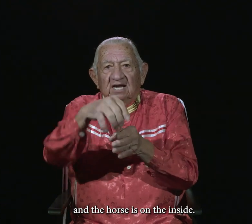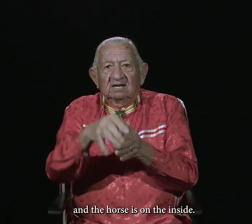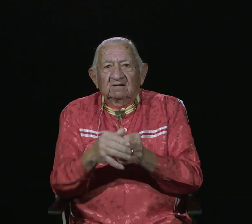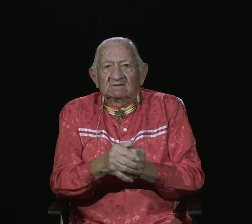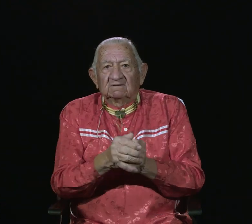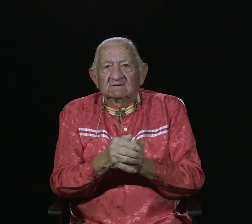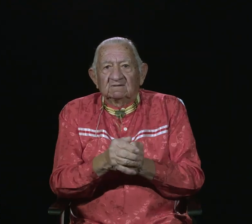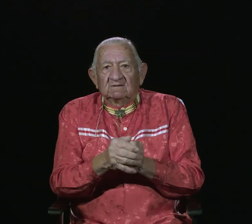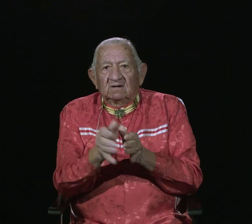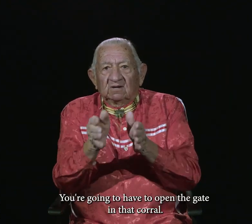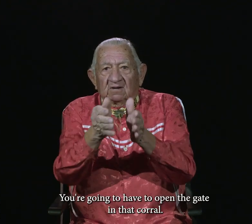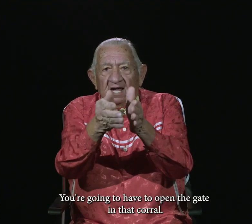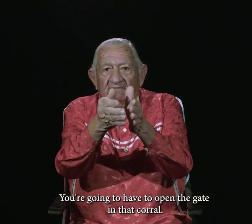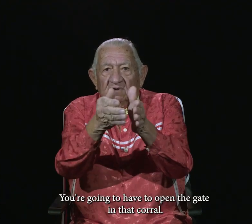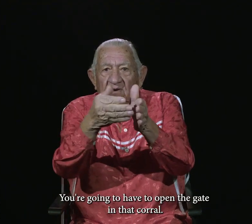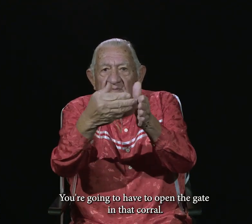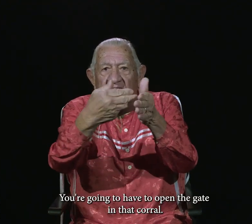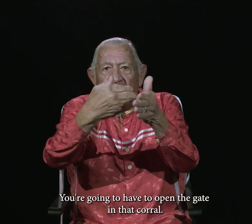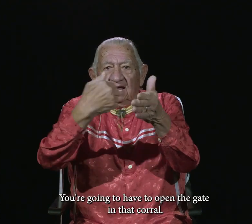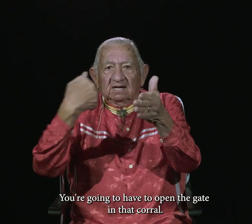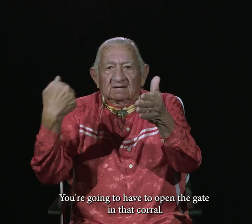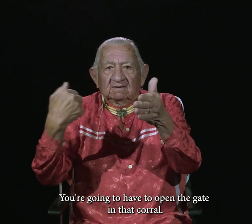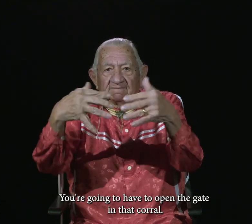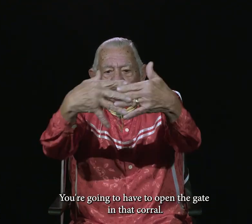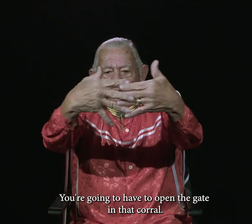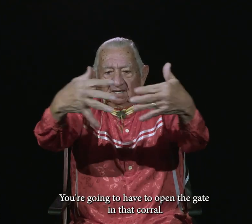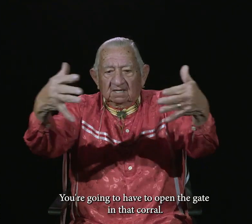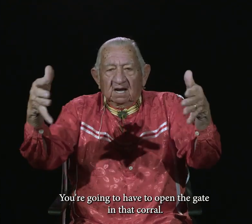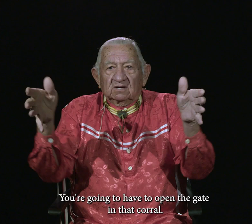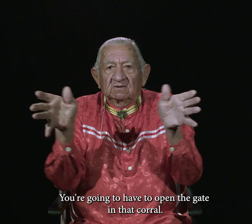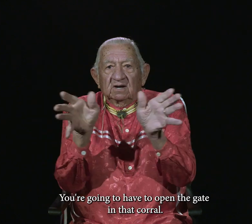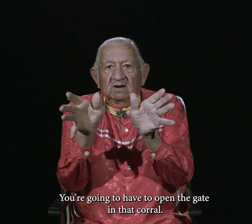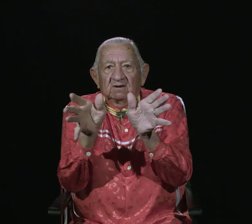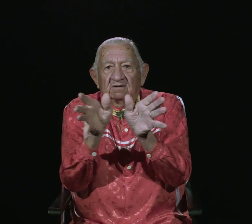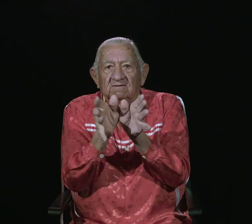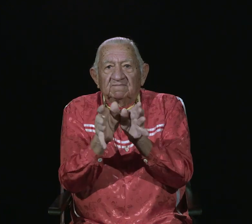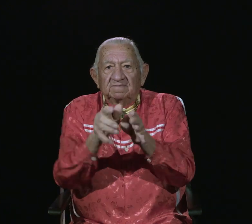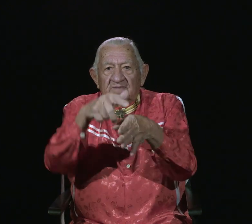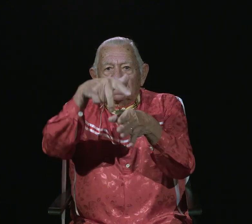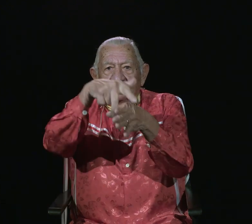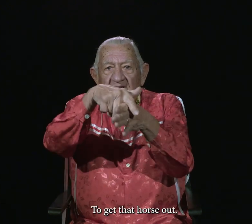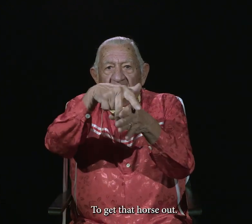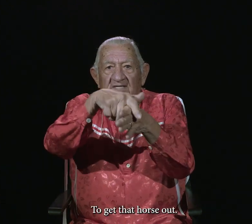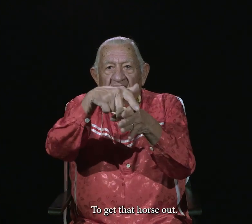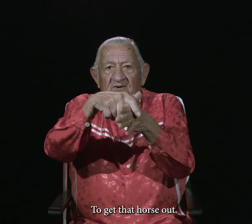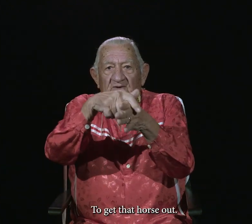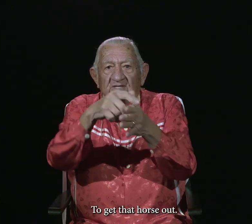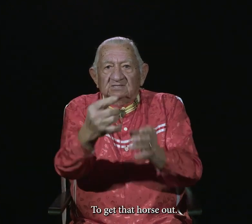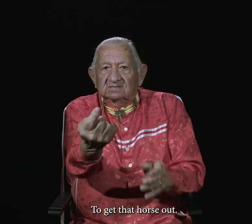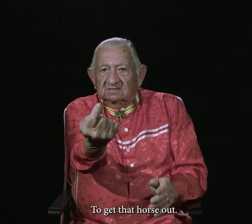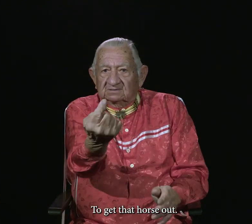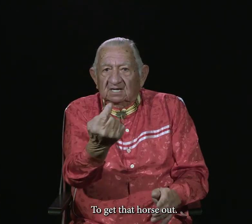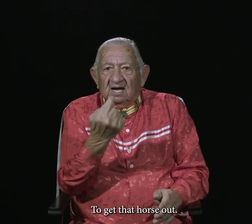inside. You're going to have to open the gate in that corral to get that horse